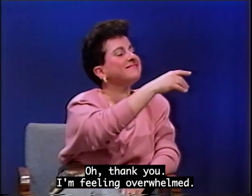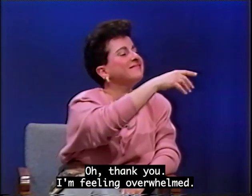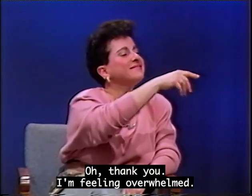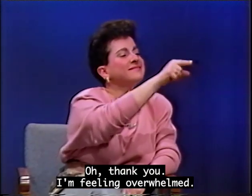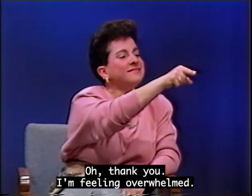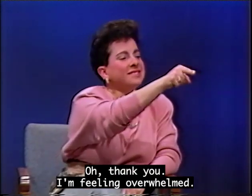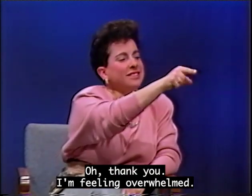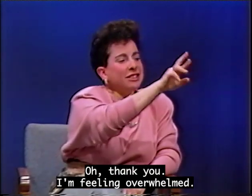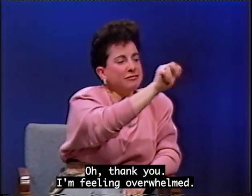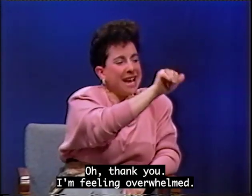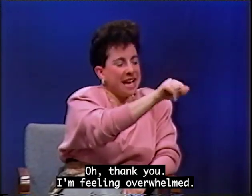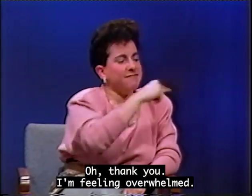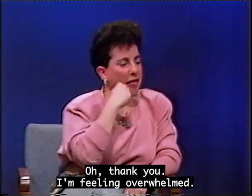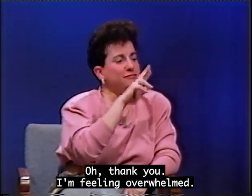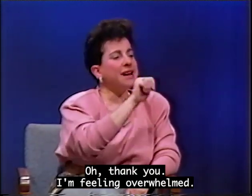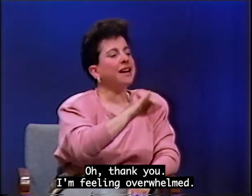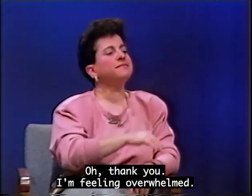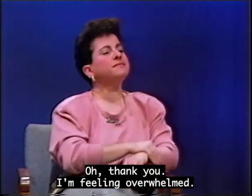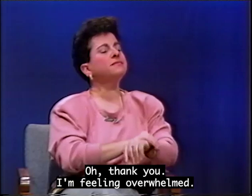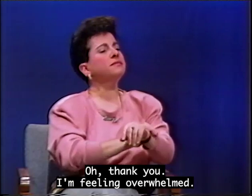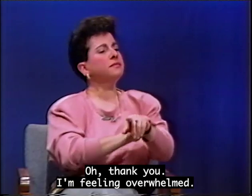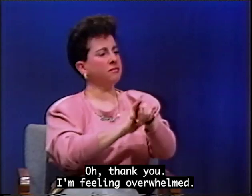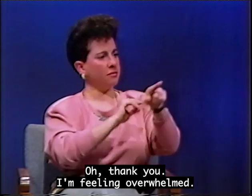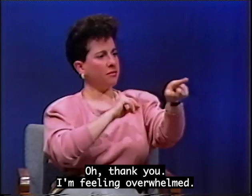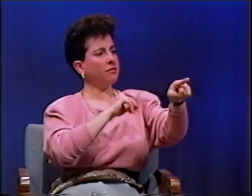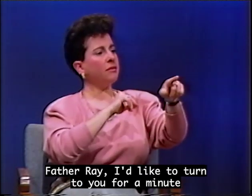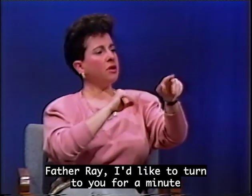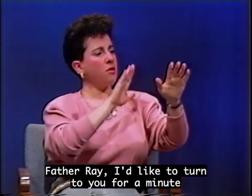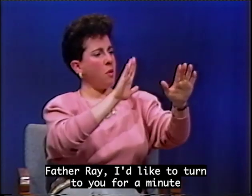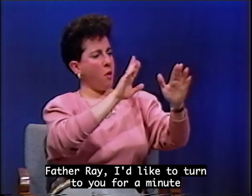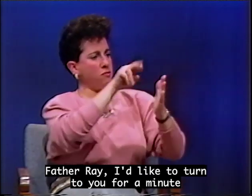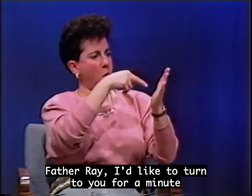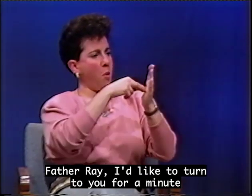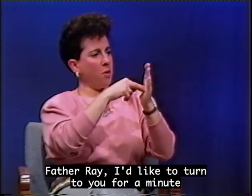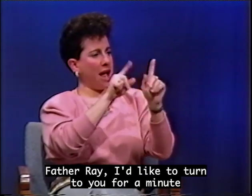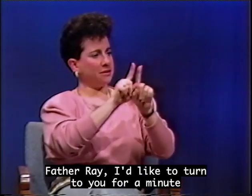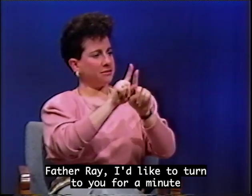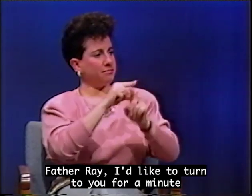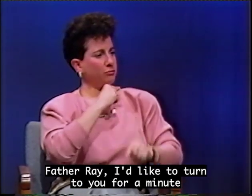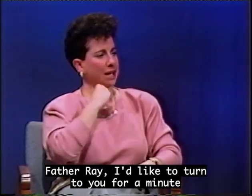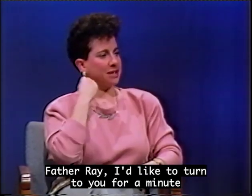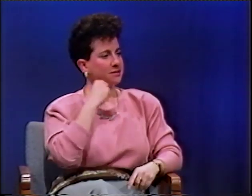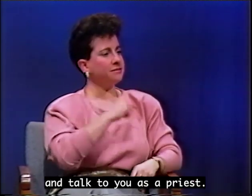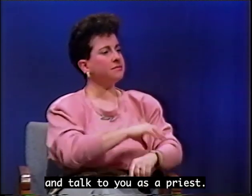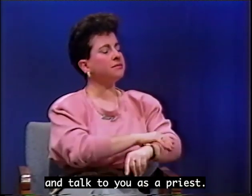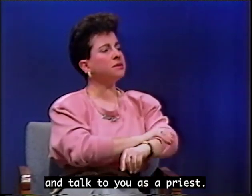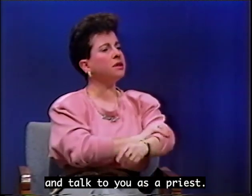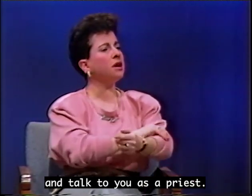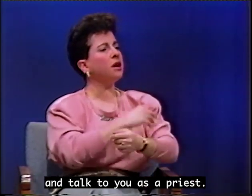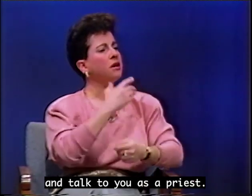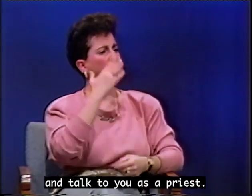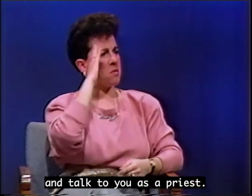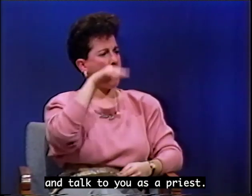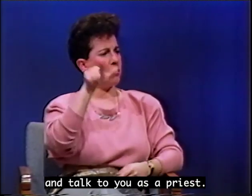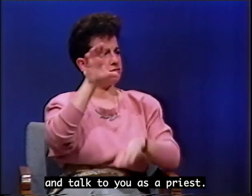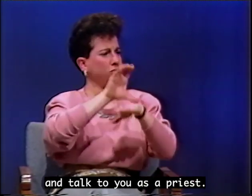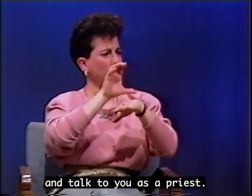Oh, thank you. I'm feeling overwhelmed. Father Ray, I'd like to turn to you for a minute and talk to you as a